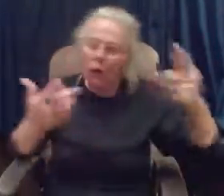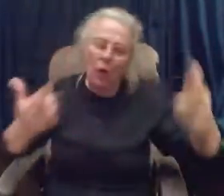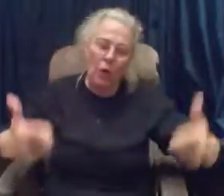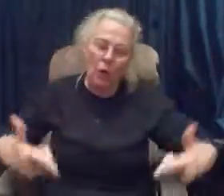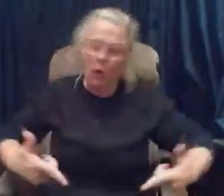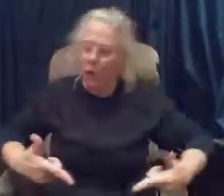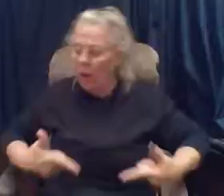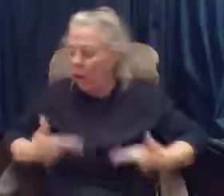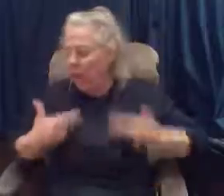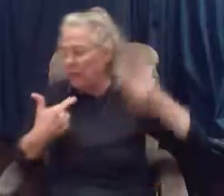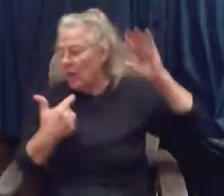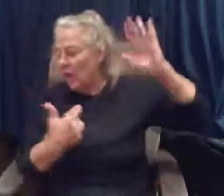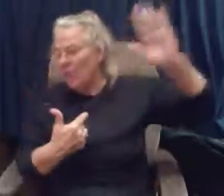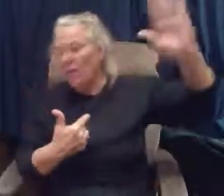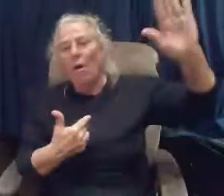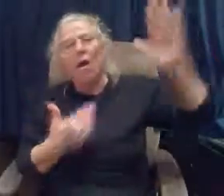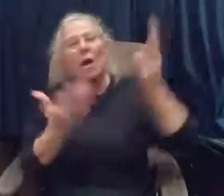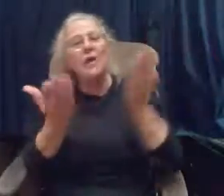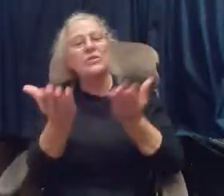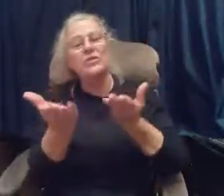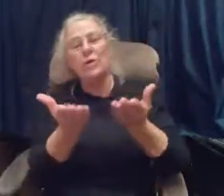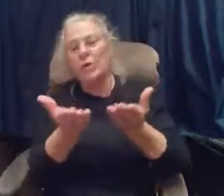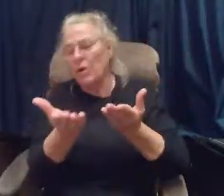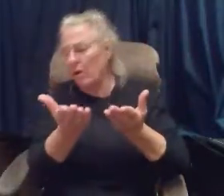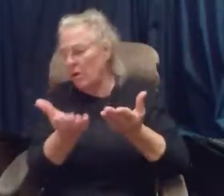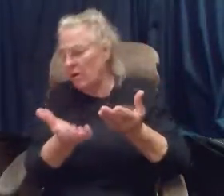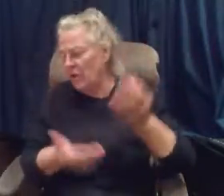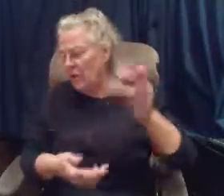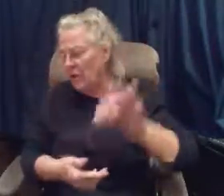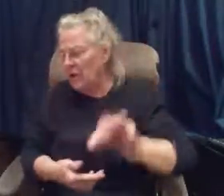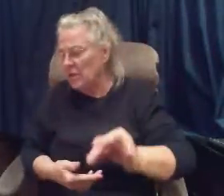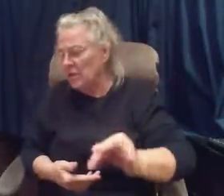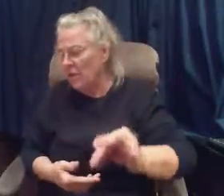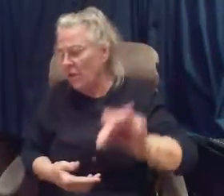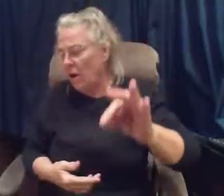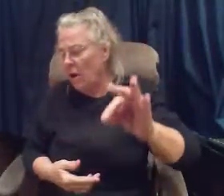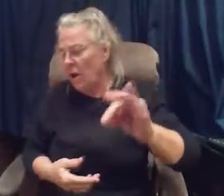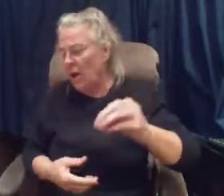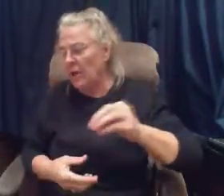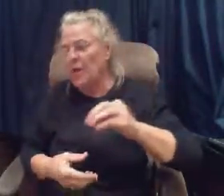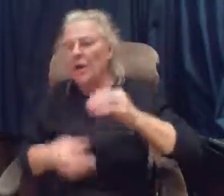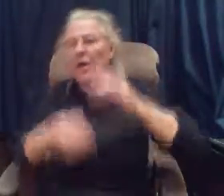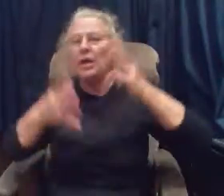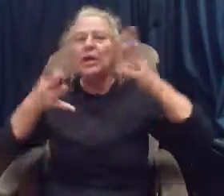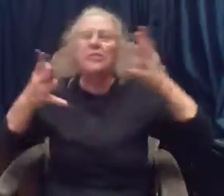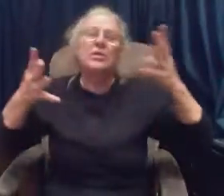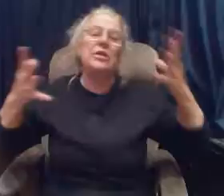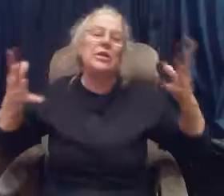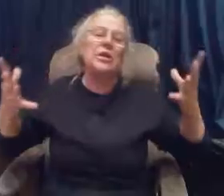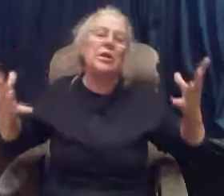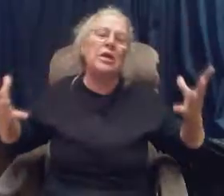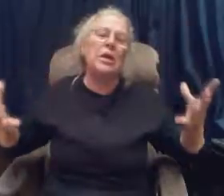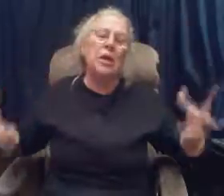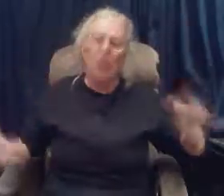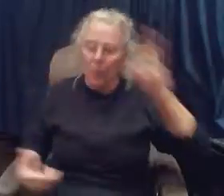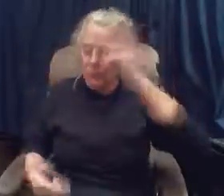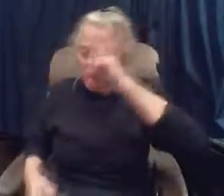impure our lives, thy servants find in